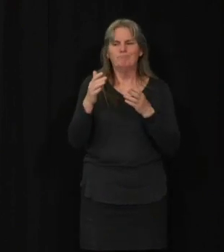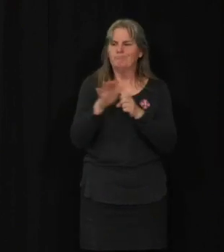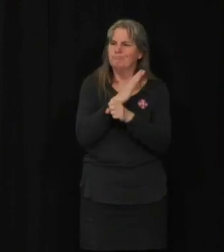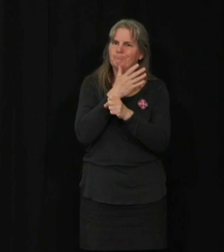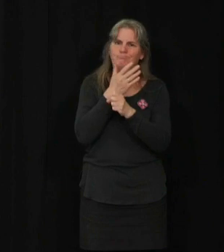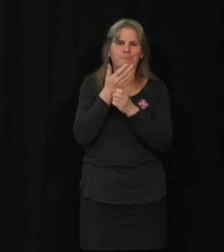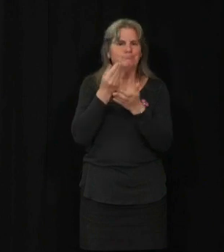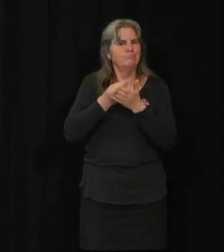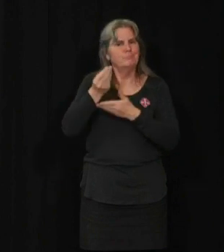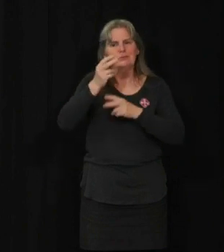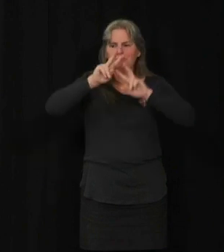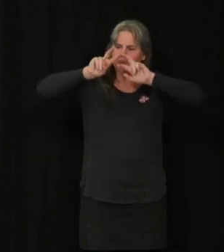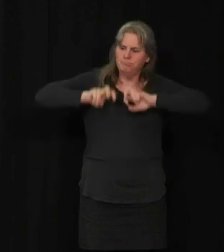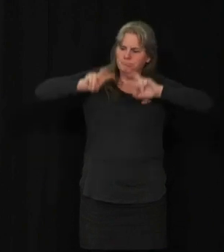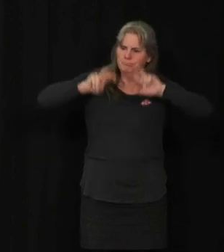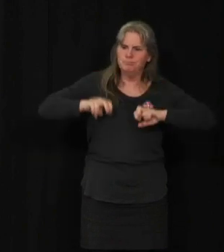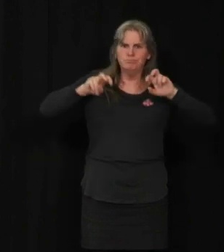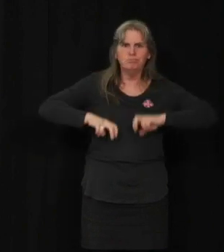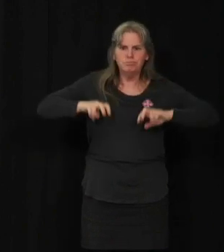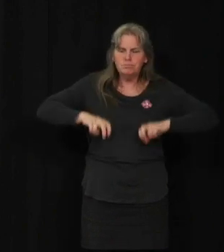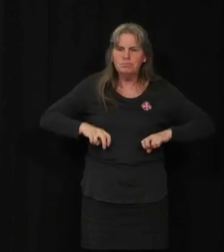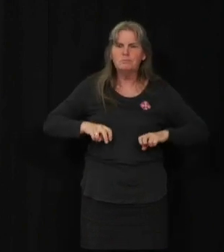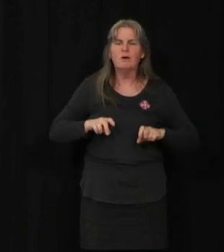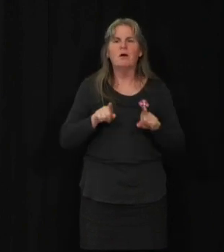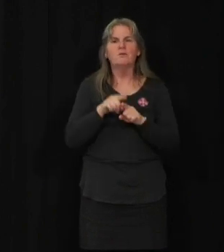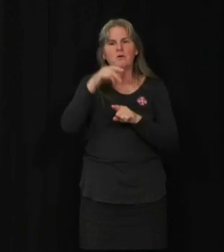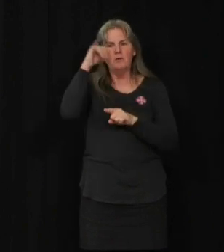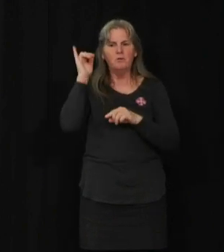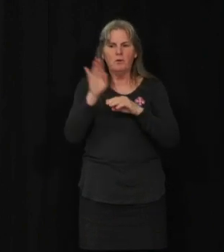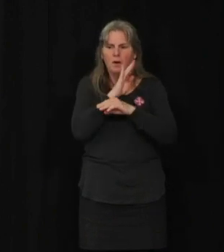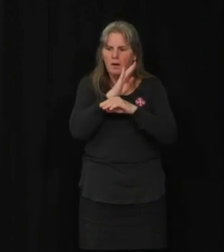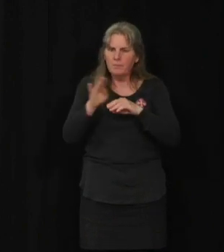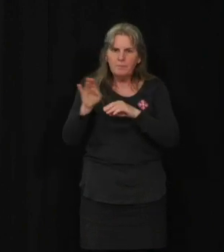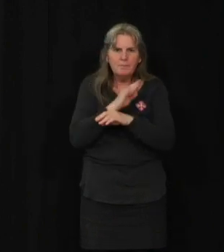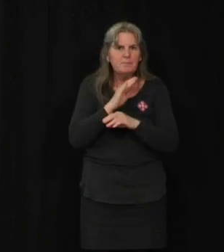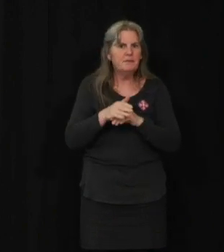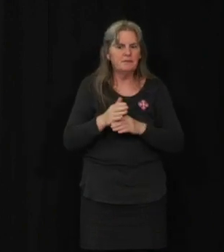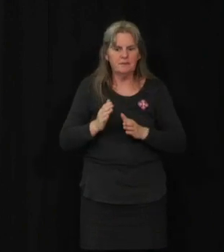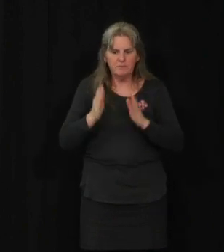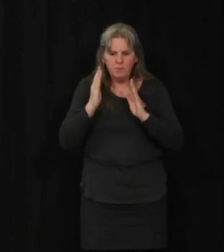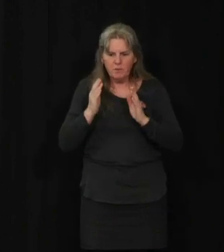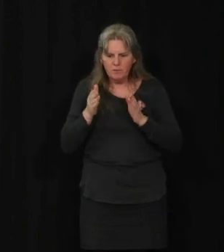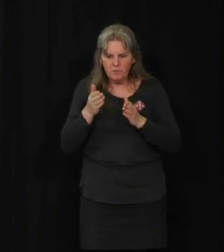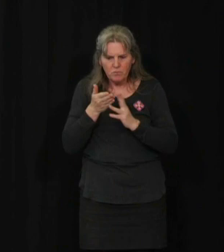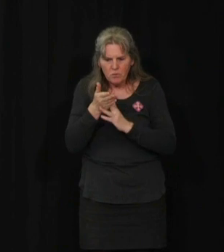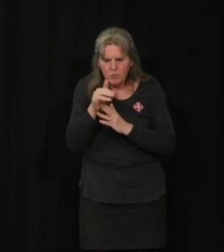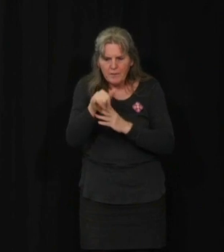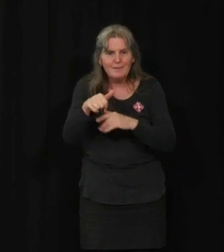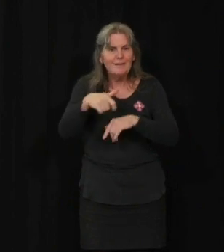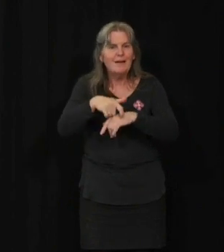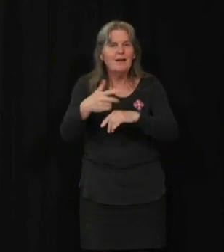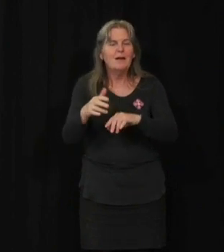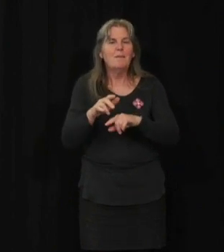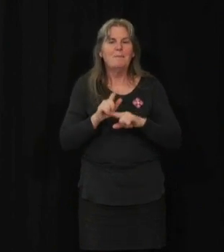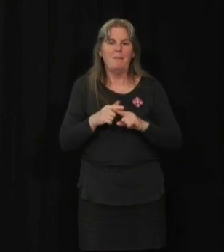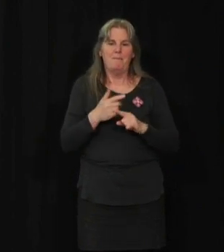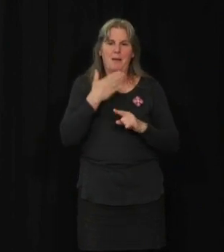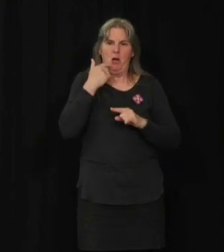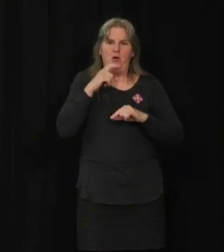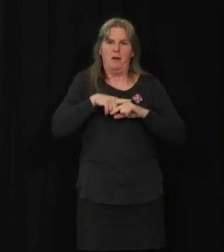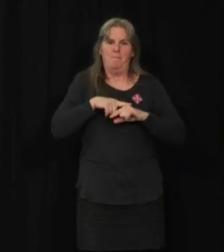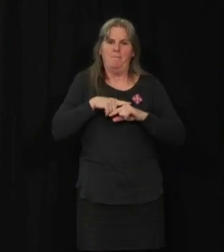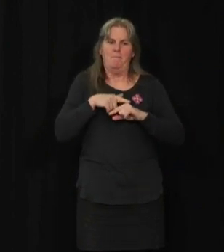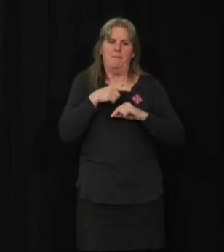finance Yukoners and Yukon businesses through this pandemic. And that time is a better time